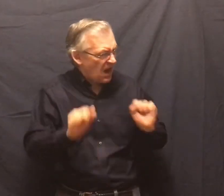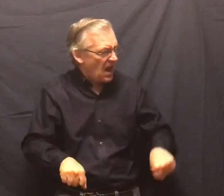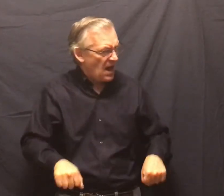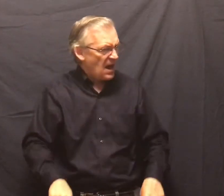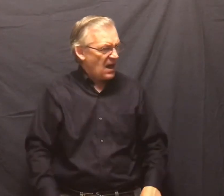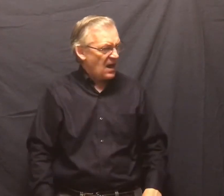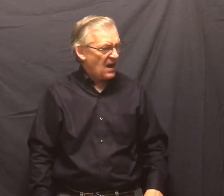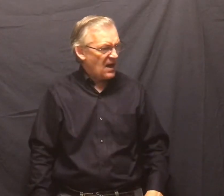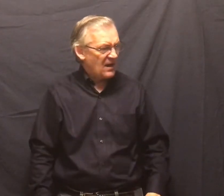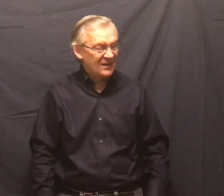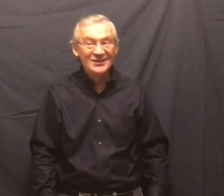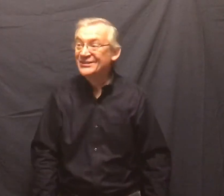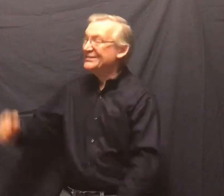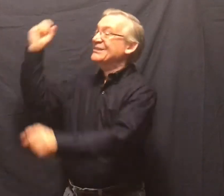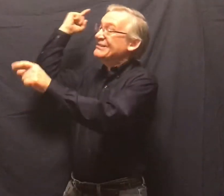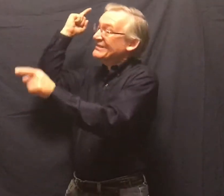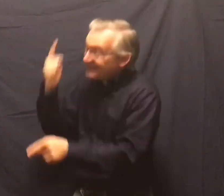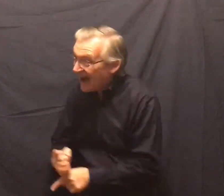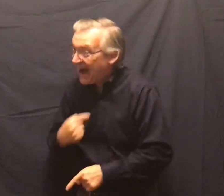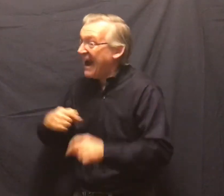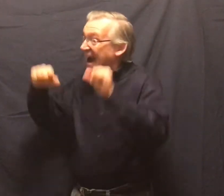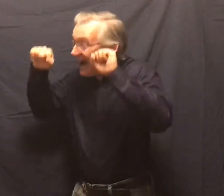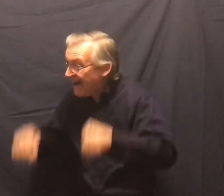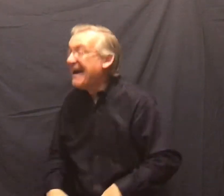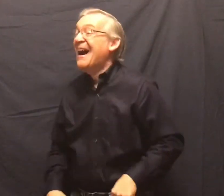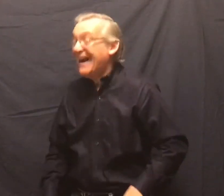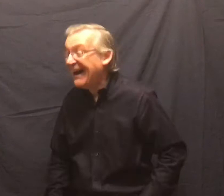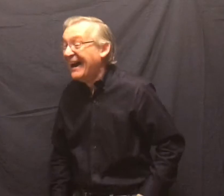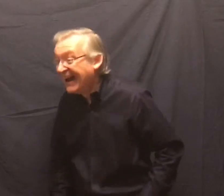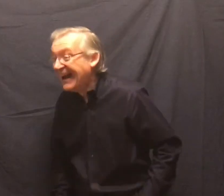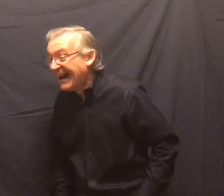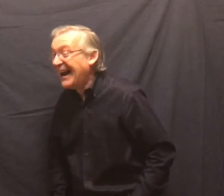Darn right I could, said Lenny. You darn right I could.